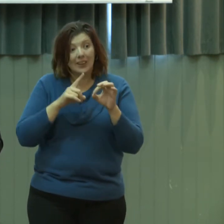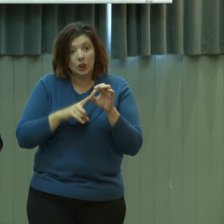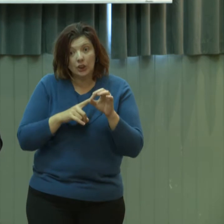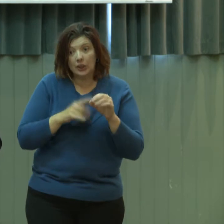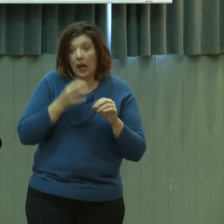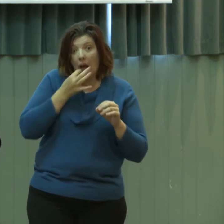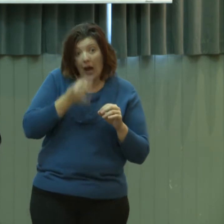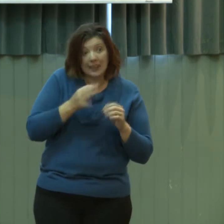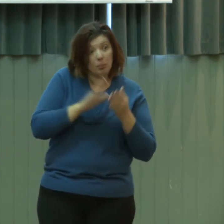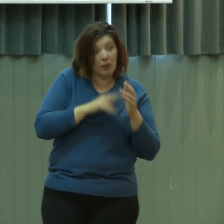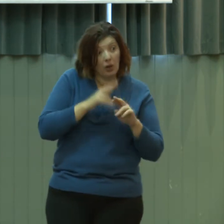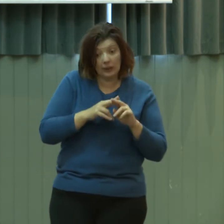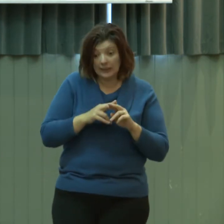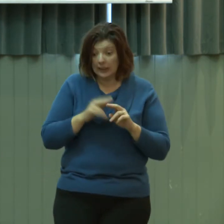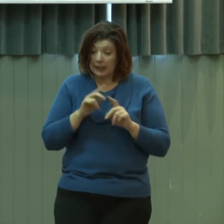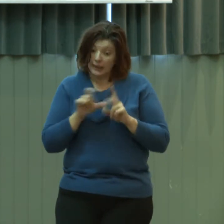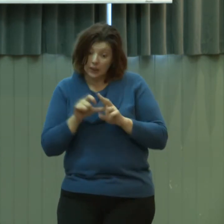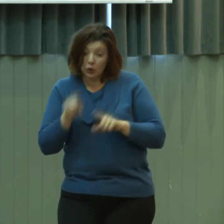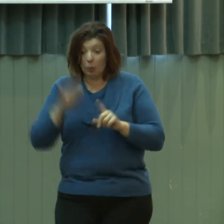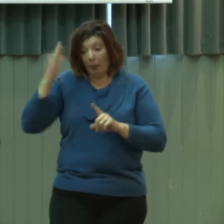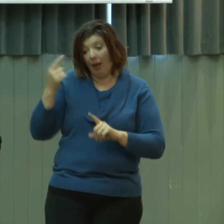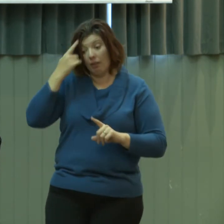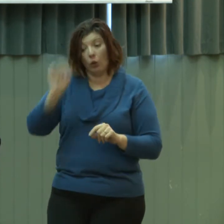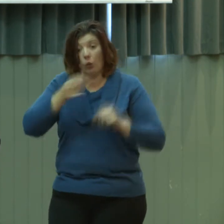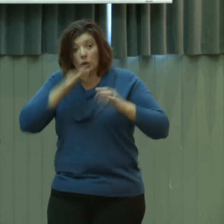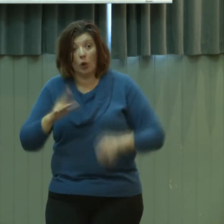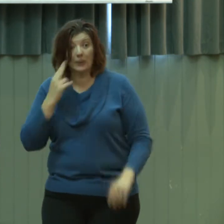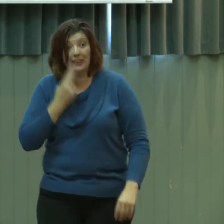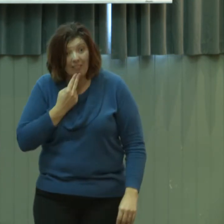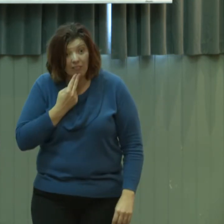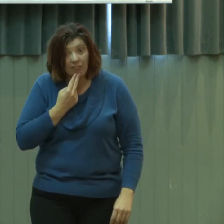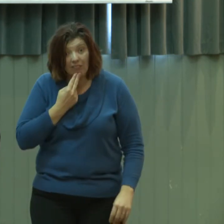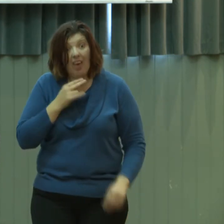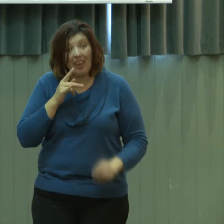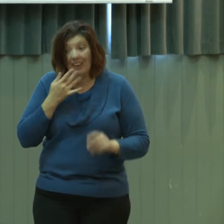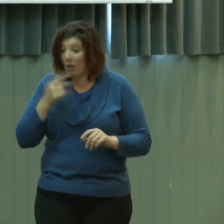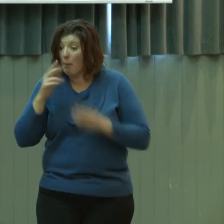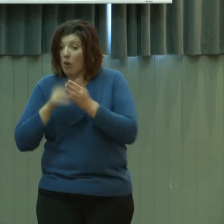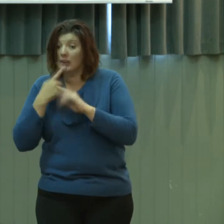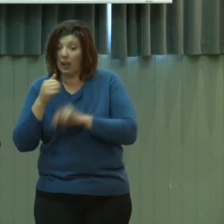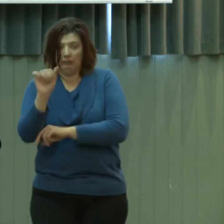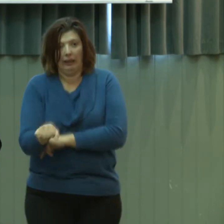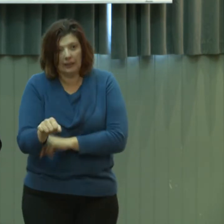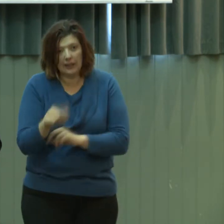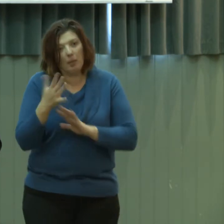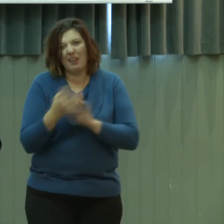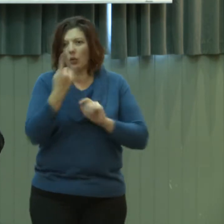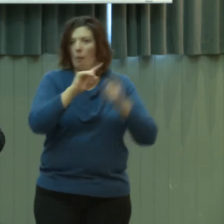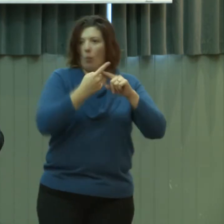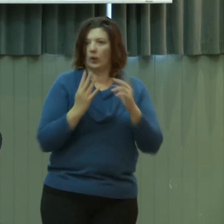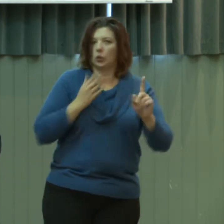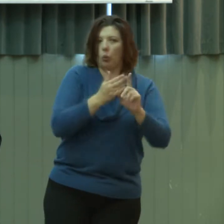child was deaf? And that scores a point for autism. So it's not a great instrument to use for deaf children. So we want